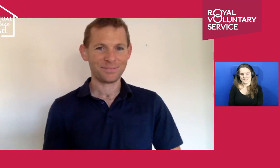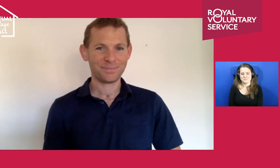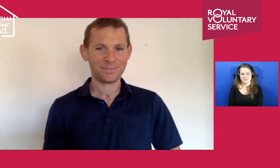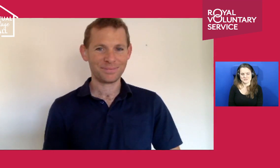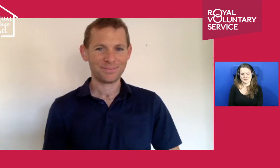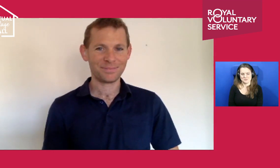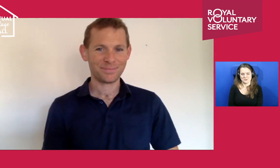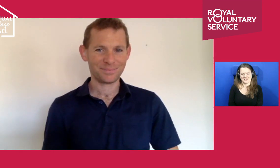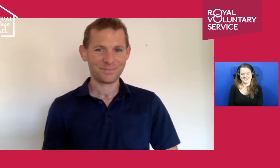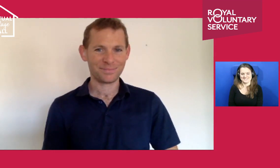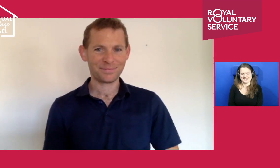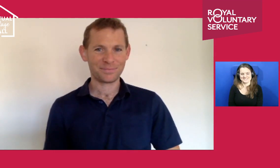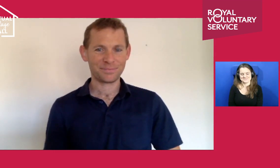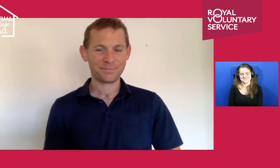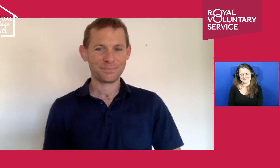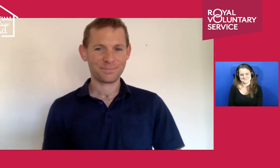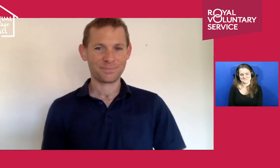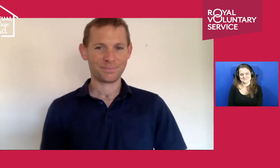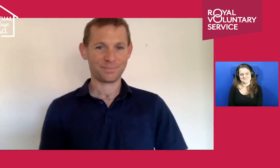Or beautiful boy.